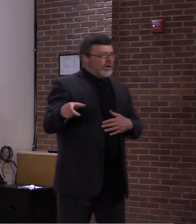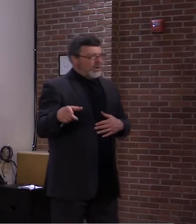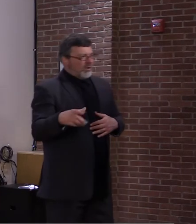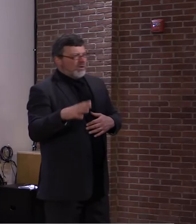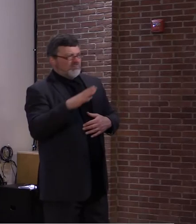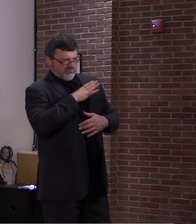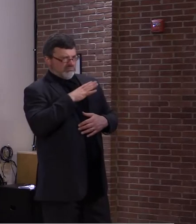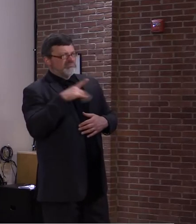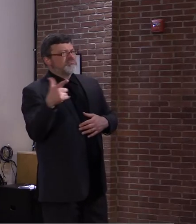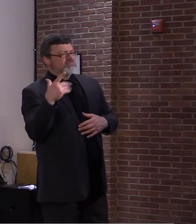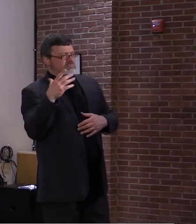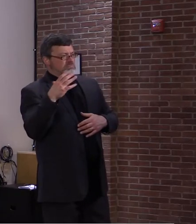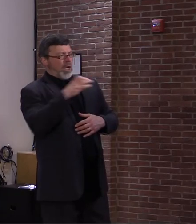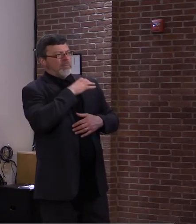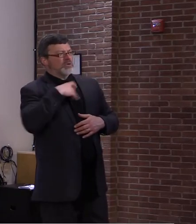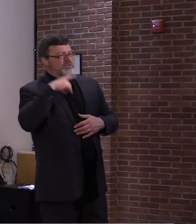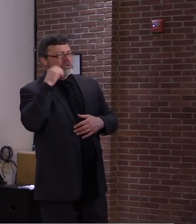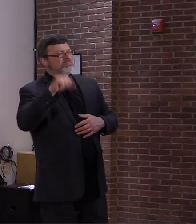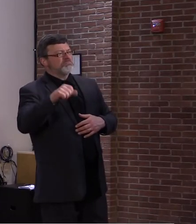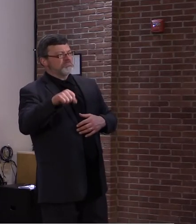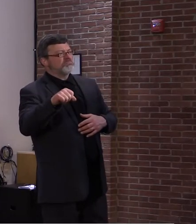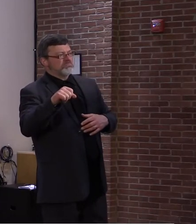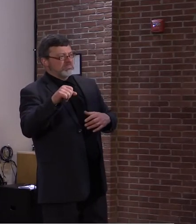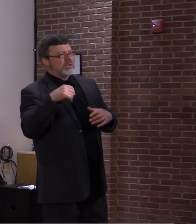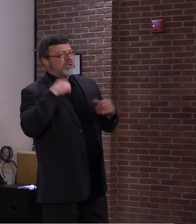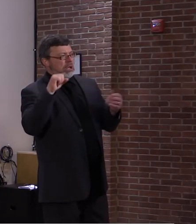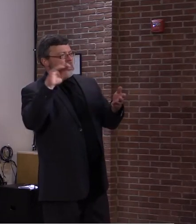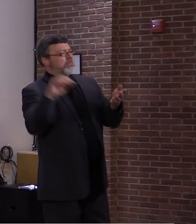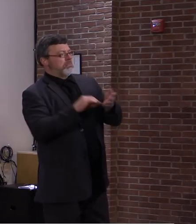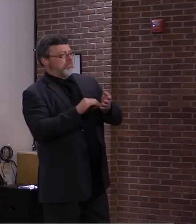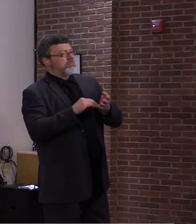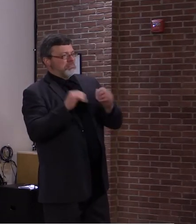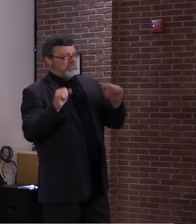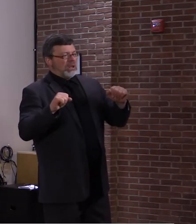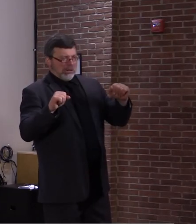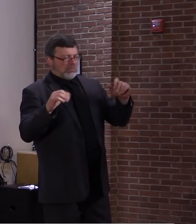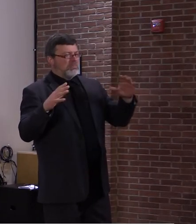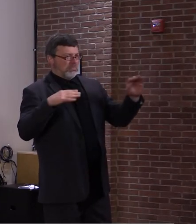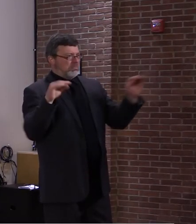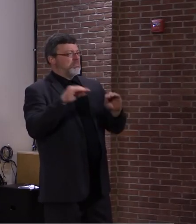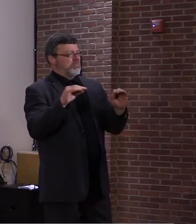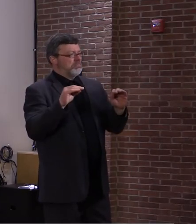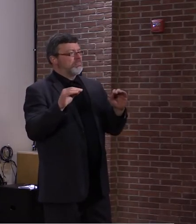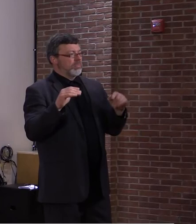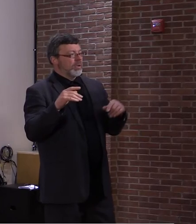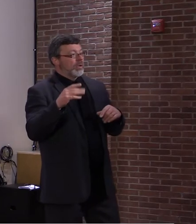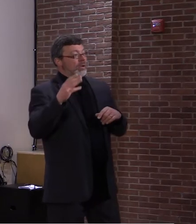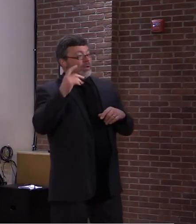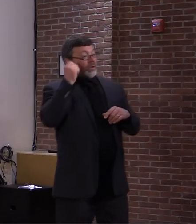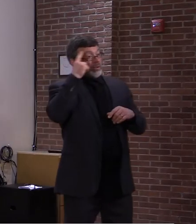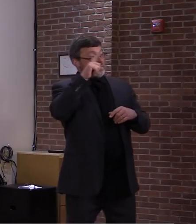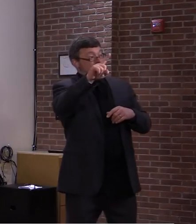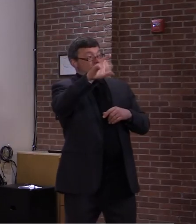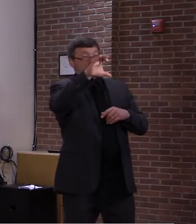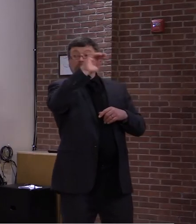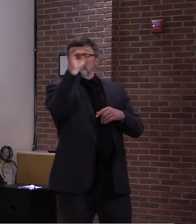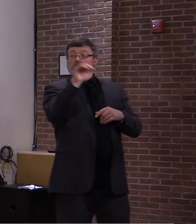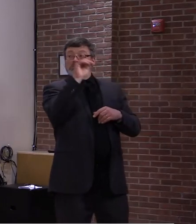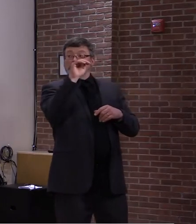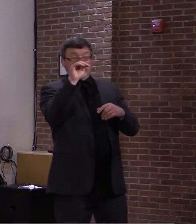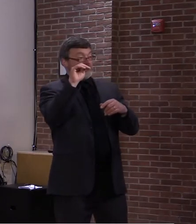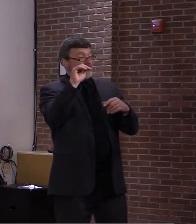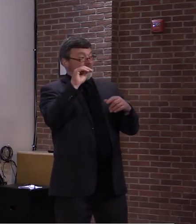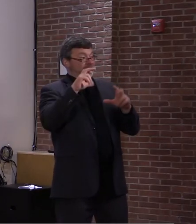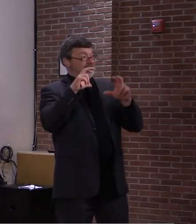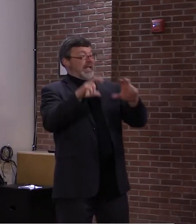Familiar names. I'm guessing as much, yep. What is the funding gap between the $100 million investment that you're calling for and where the